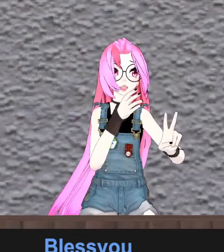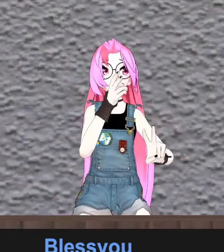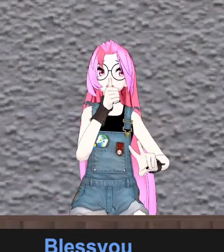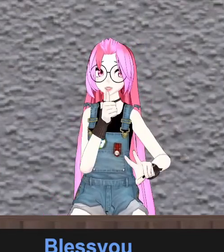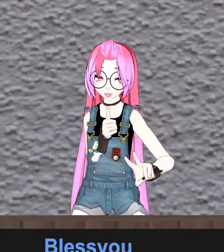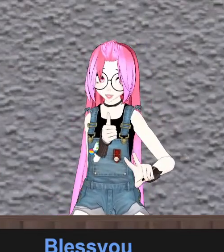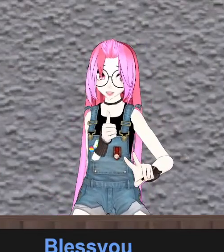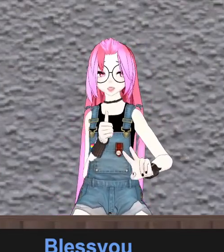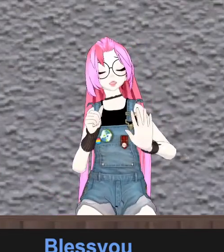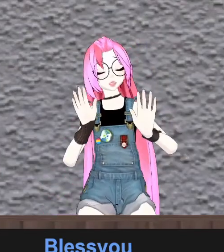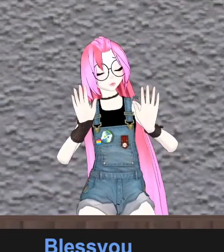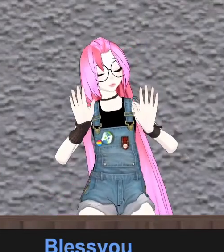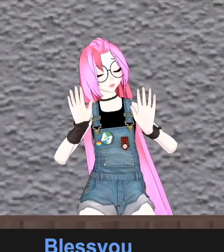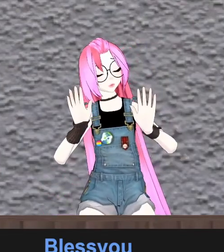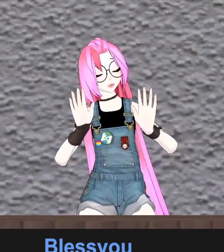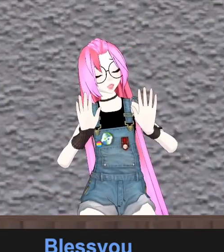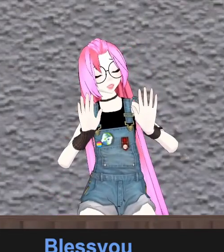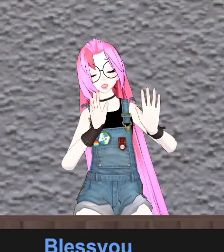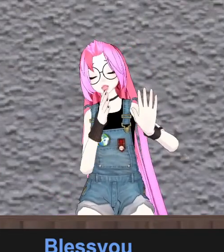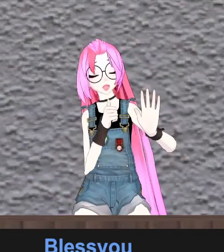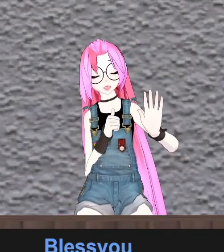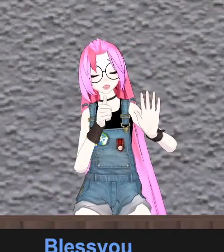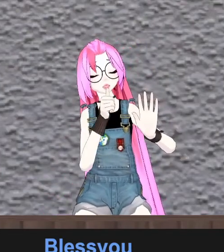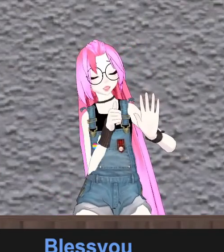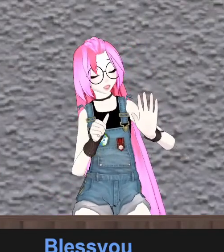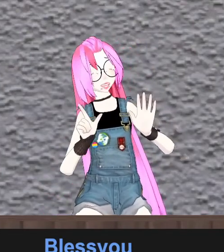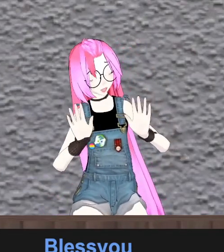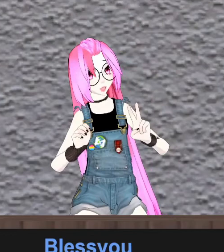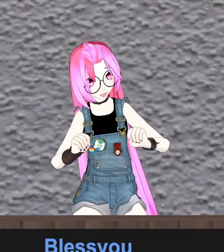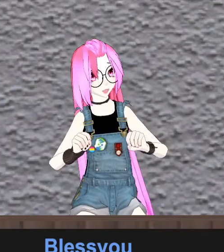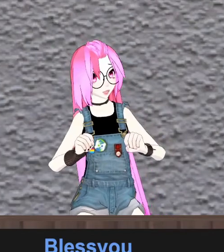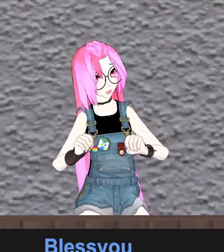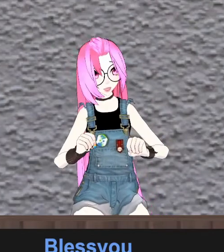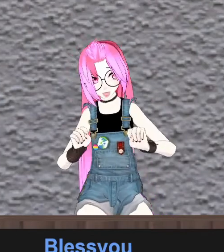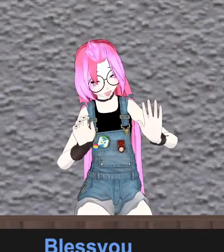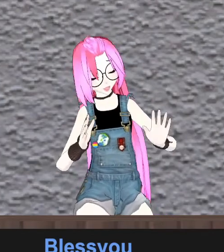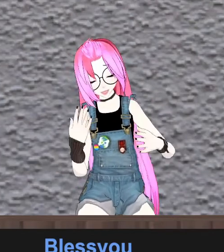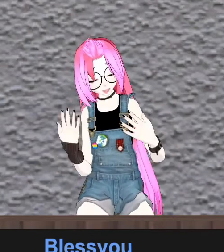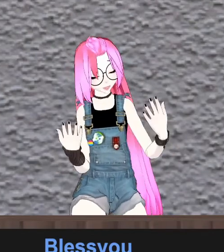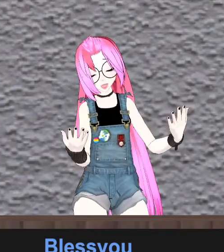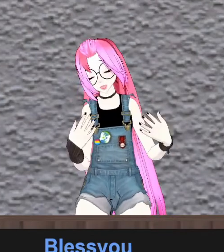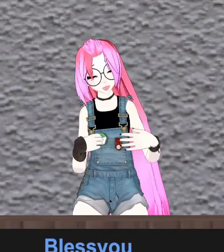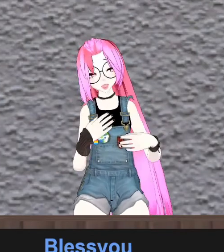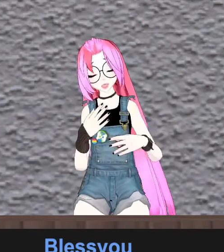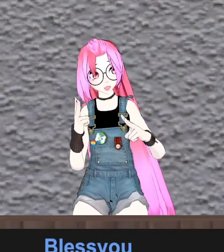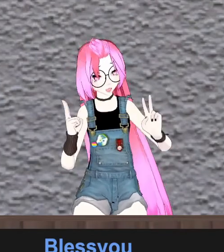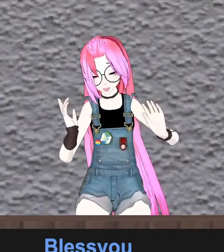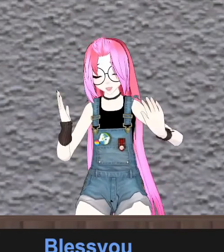to be patient and not ask about it, just be patient and accept it. You know, okay, if I'm getting a sign name today or in